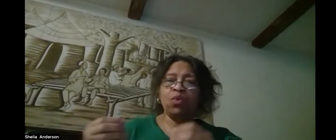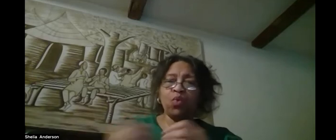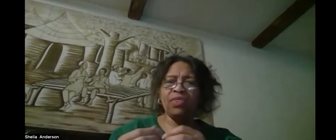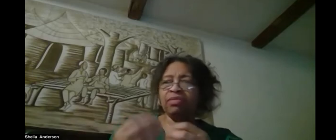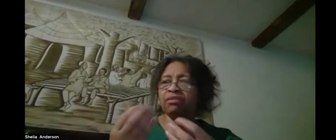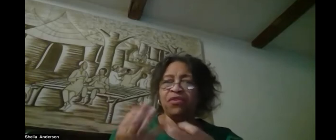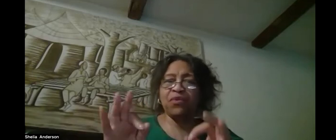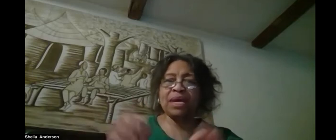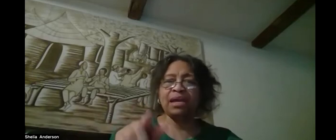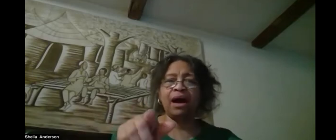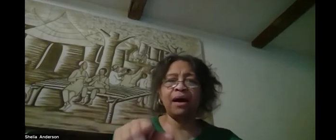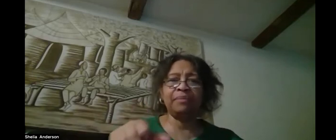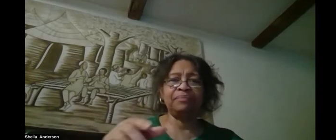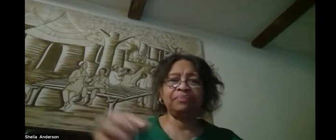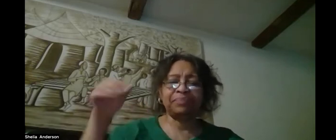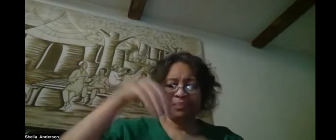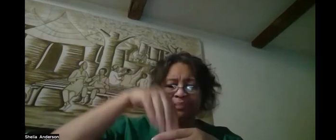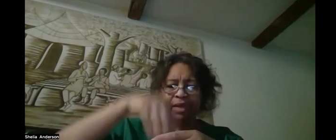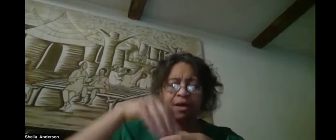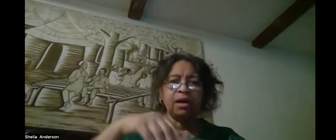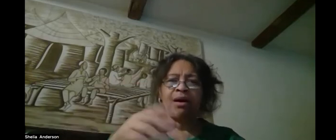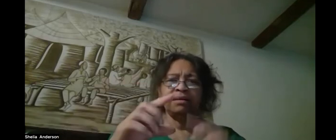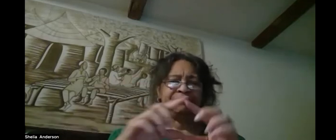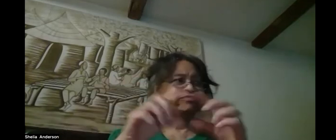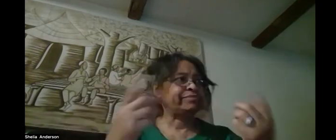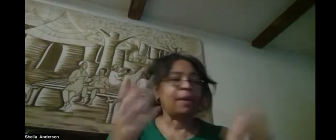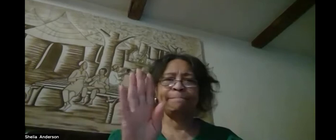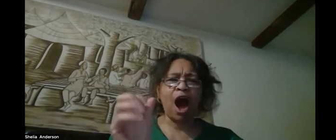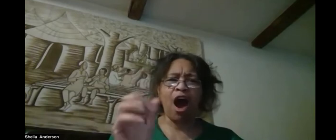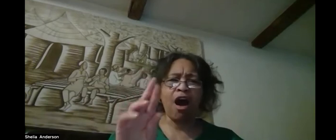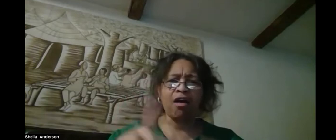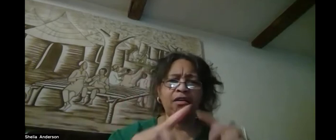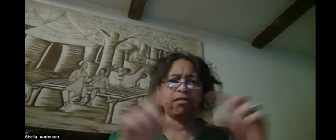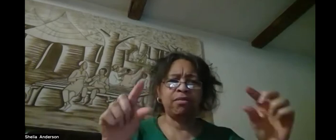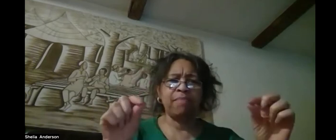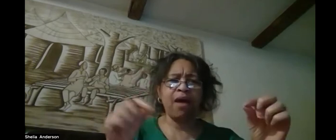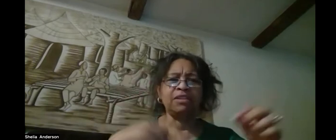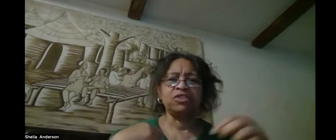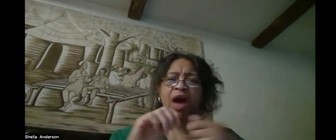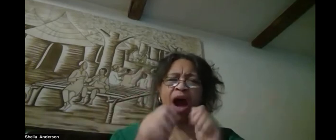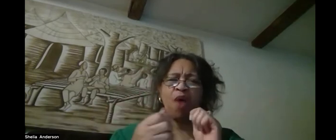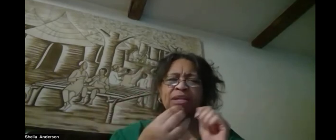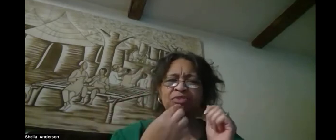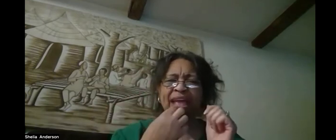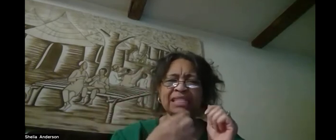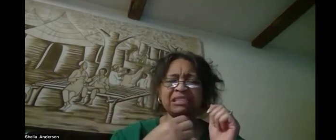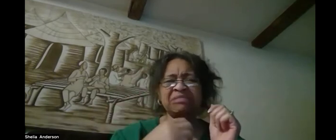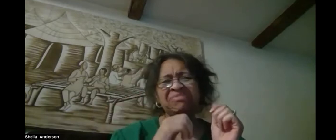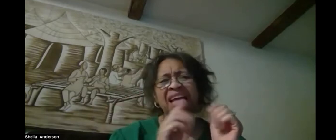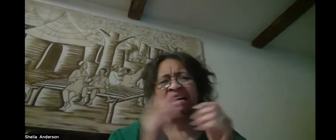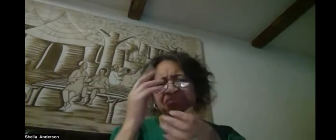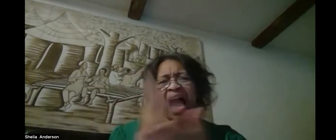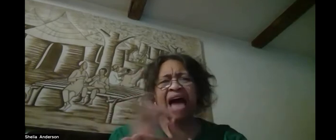some, and so some free gifts, yeah. And in it, they had some